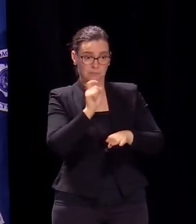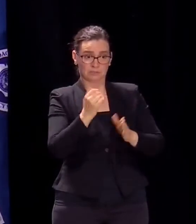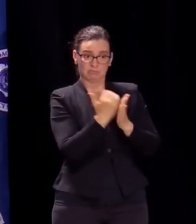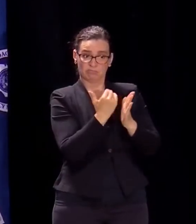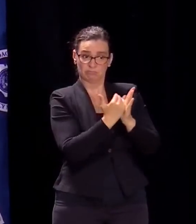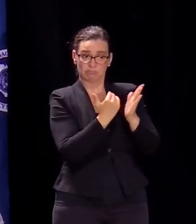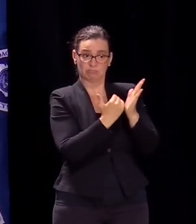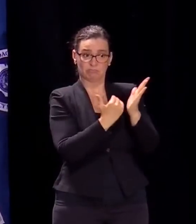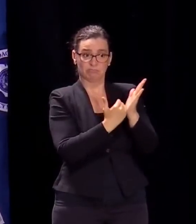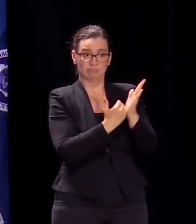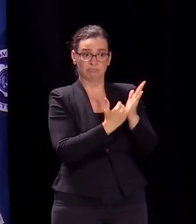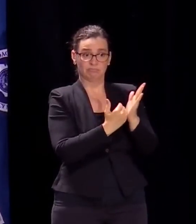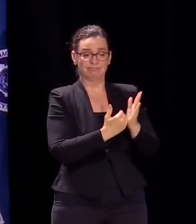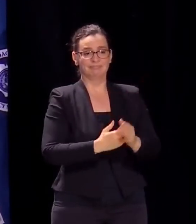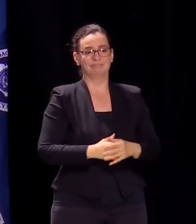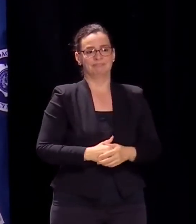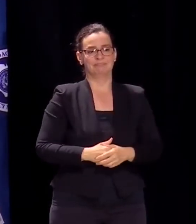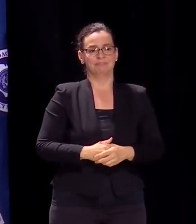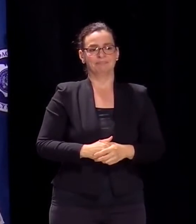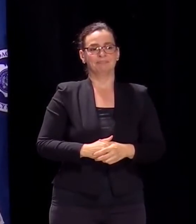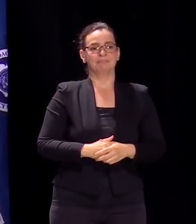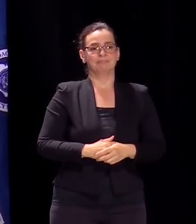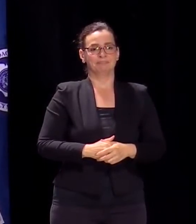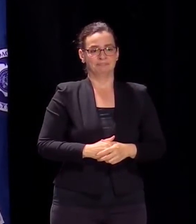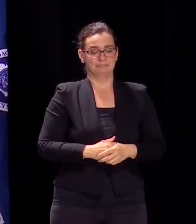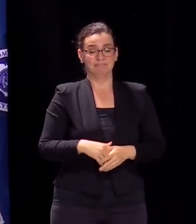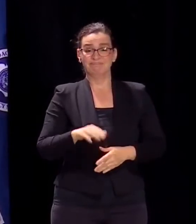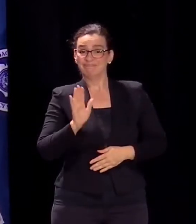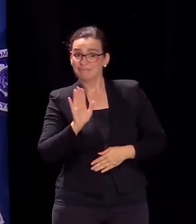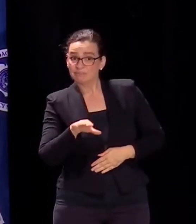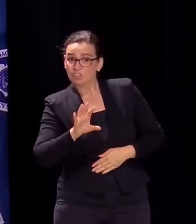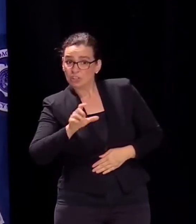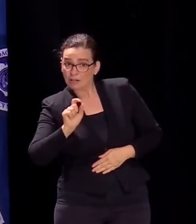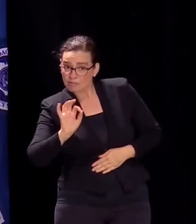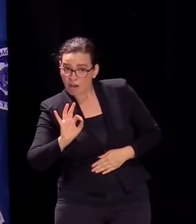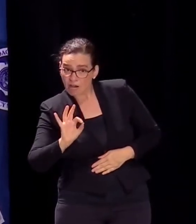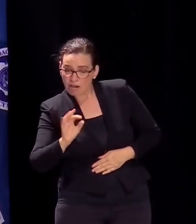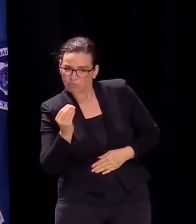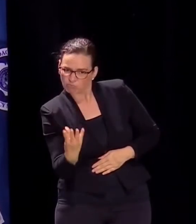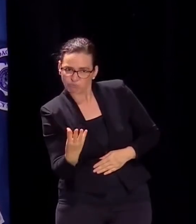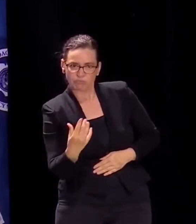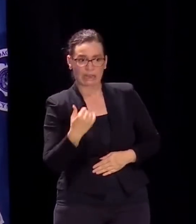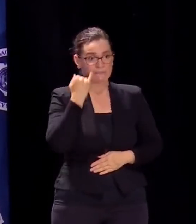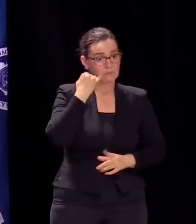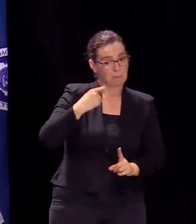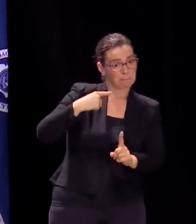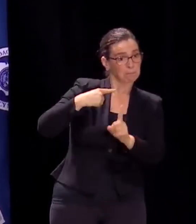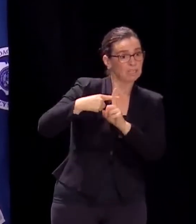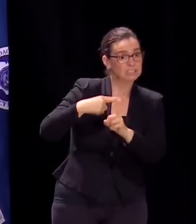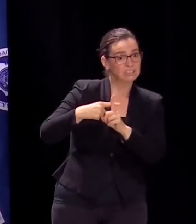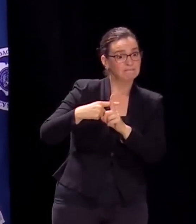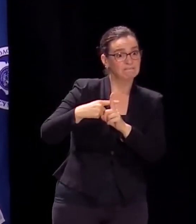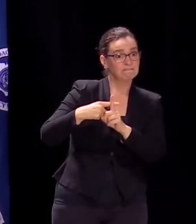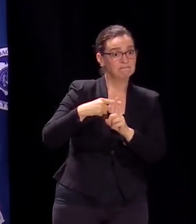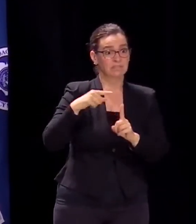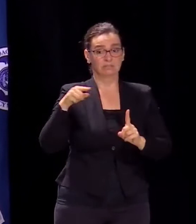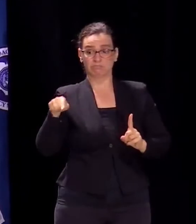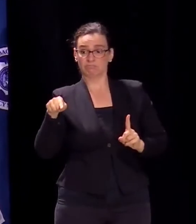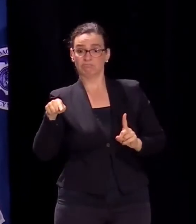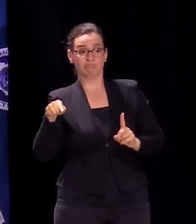GM's going to hand over the employee roster. You're all going to be contacted. Specifically, if you are working at the same time as